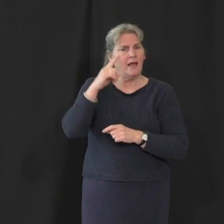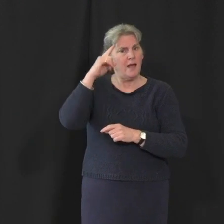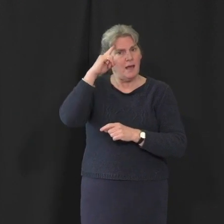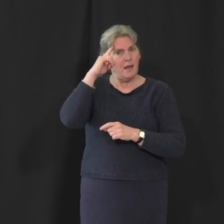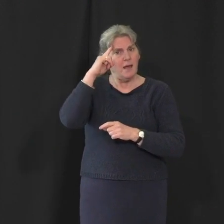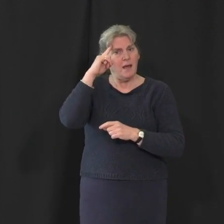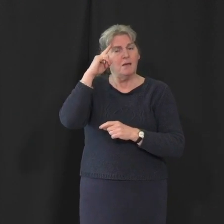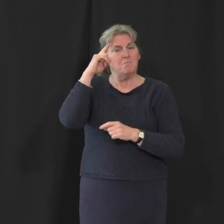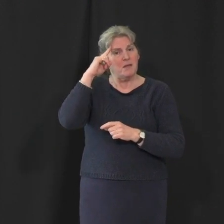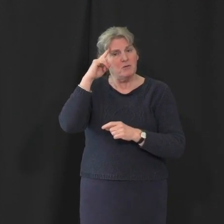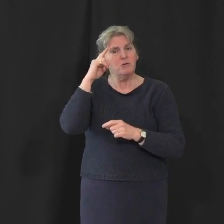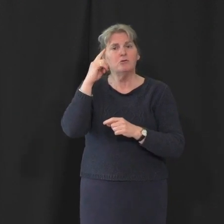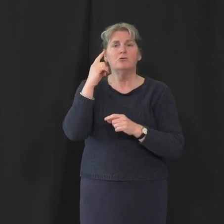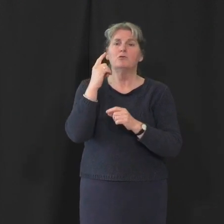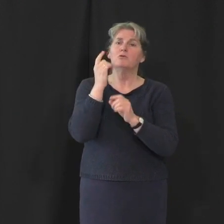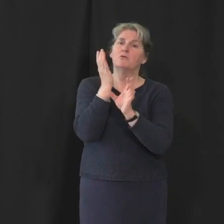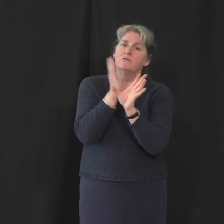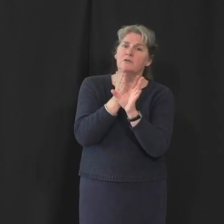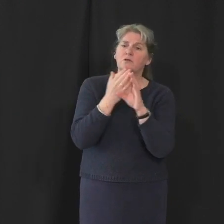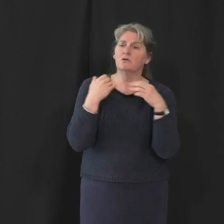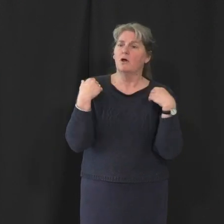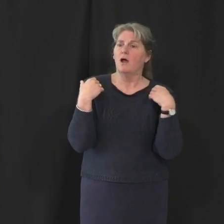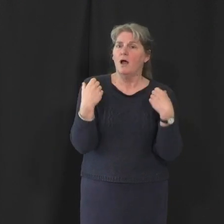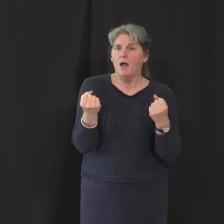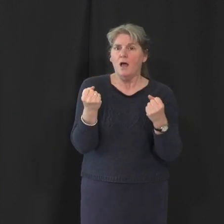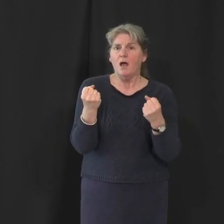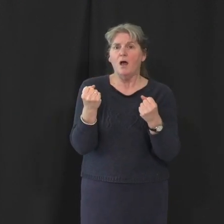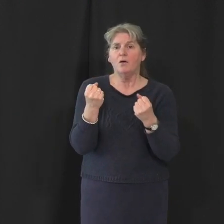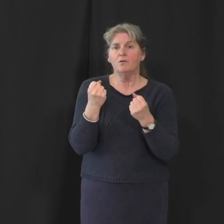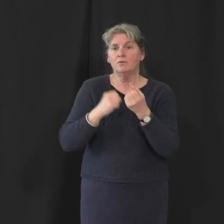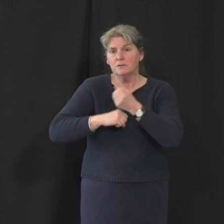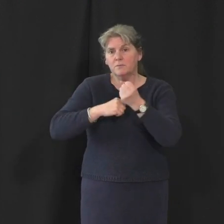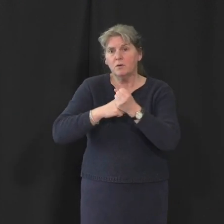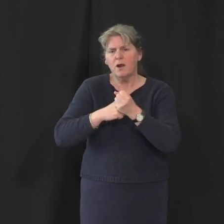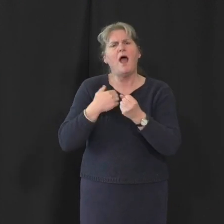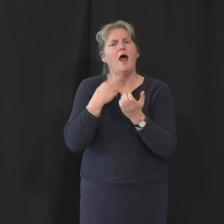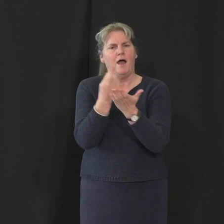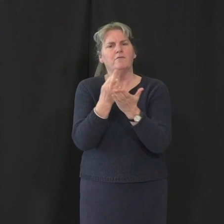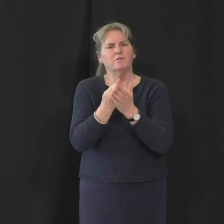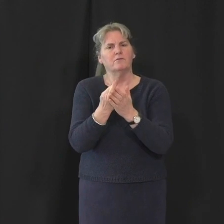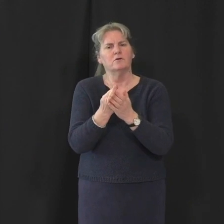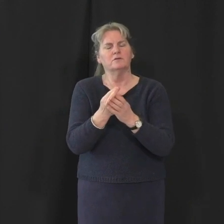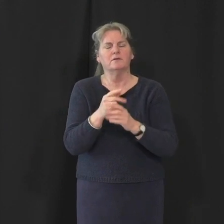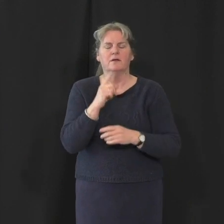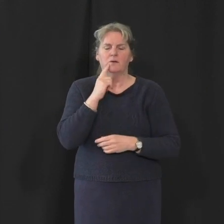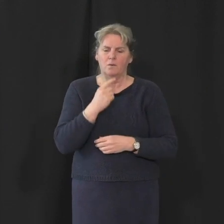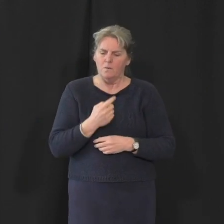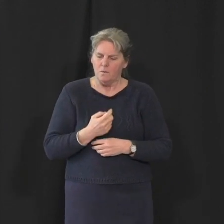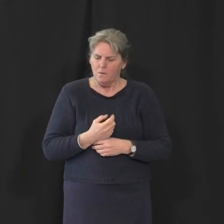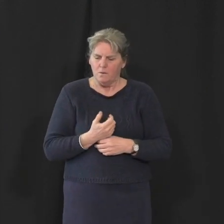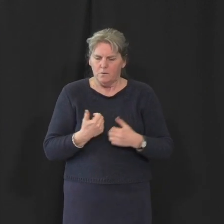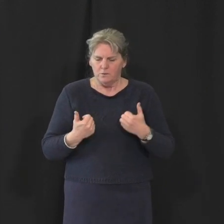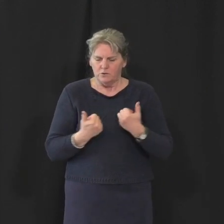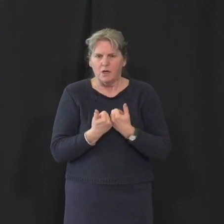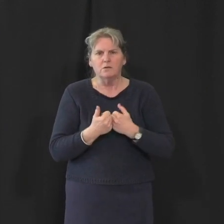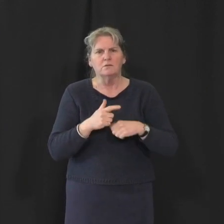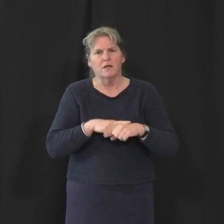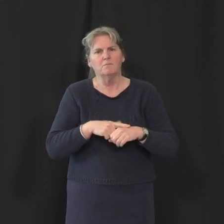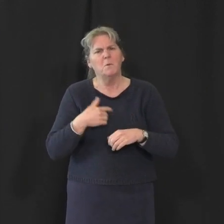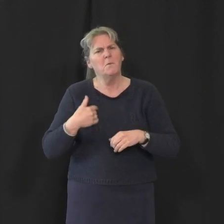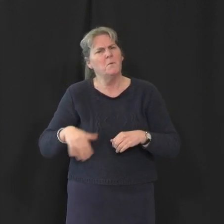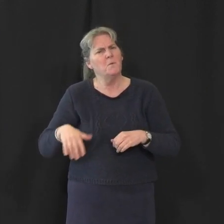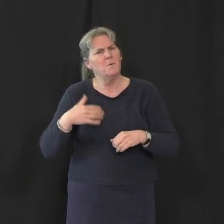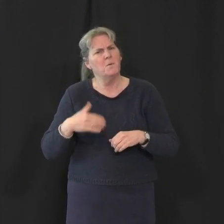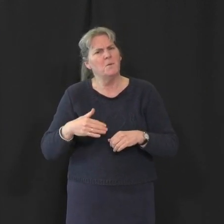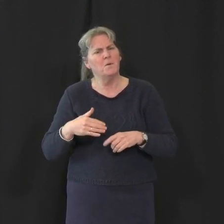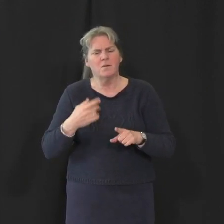supports, mental health supports, there are resources available. These are very challenging times for everyone, and even though